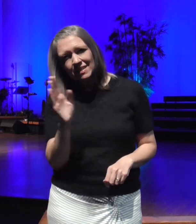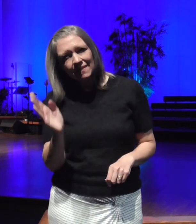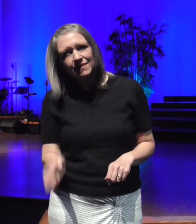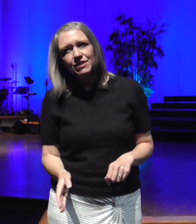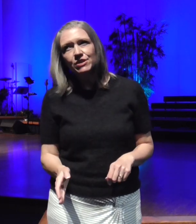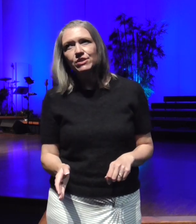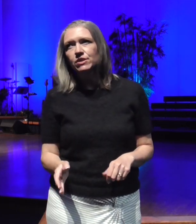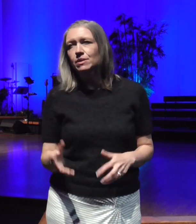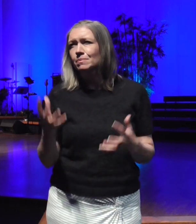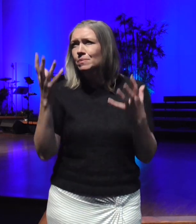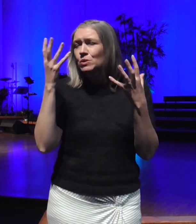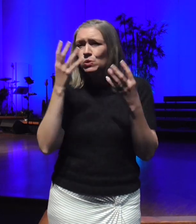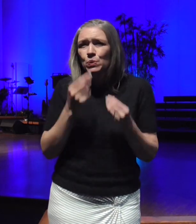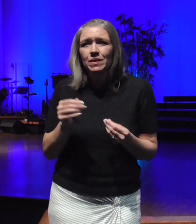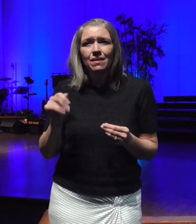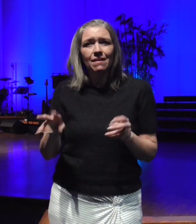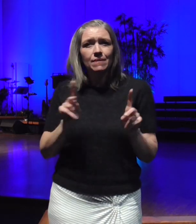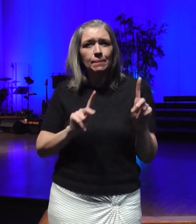the beauty of